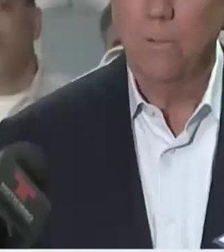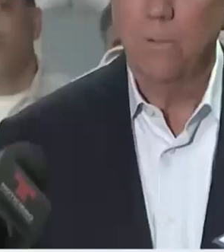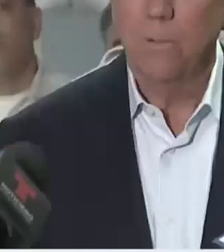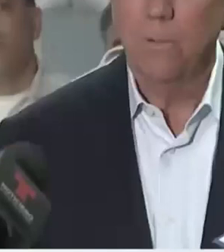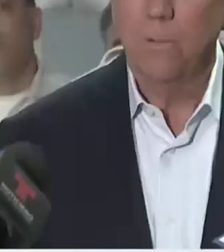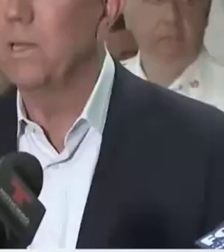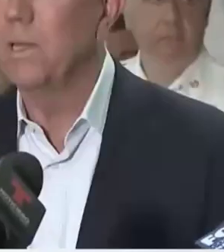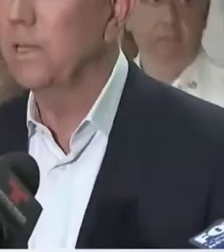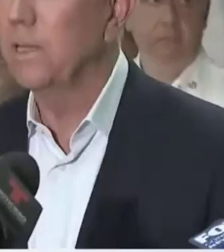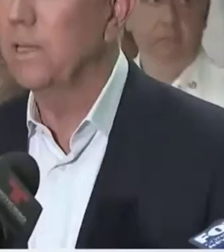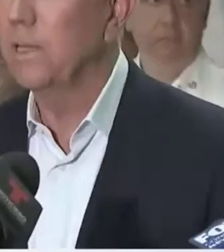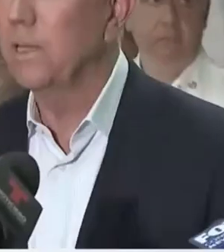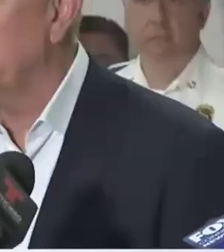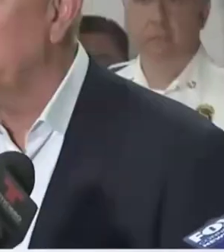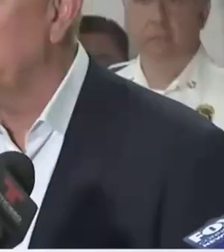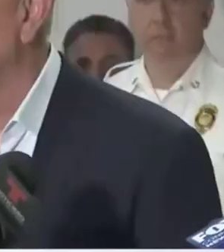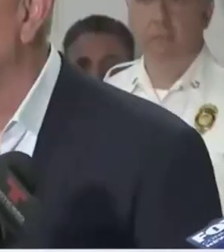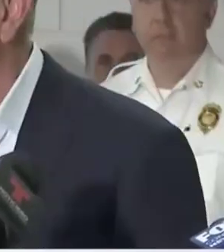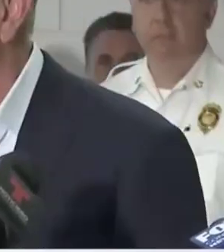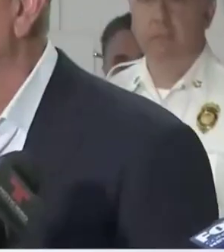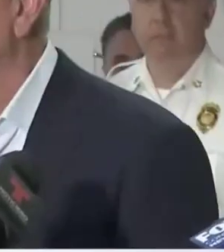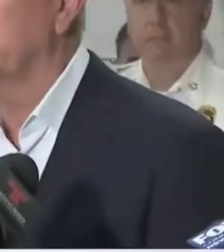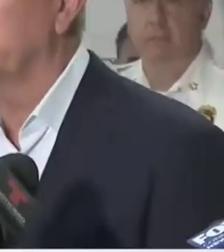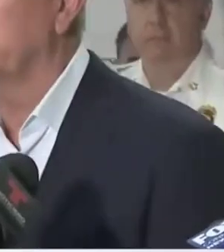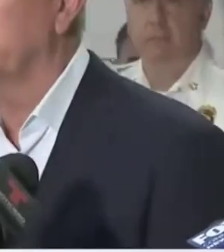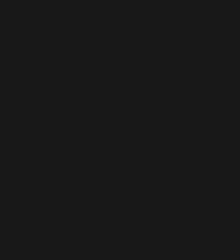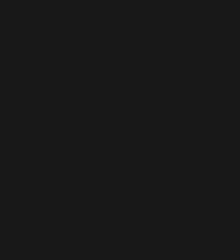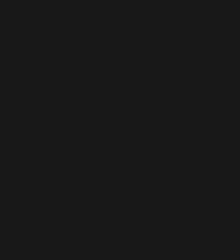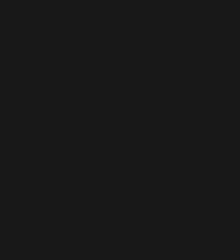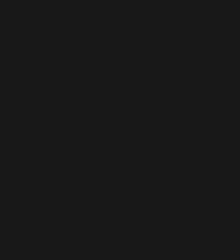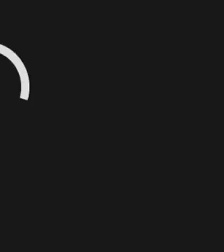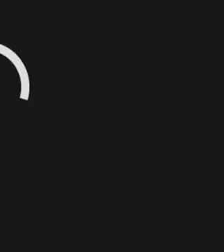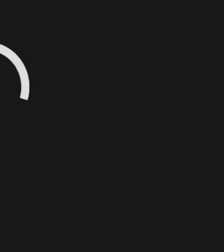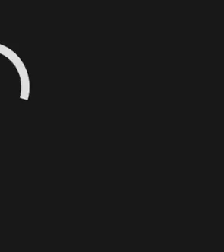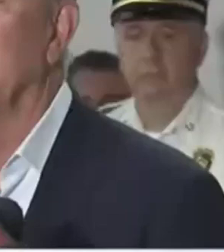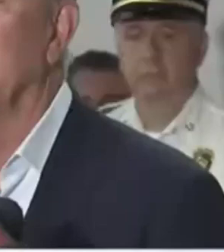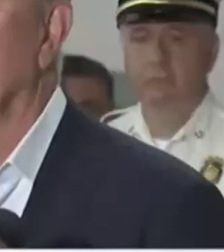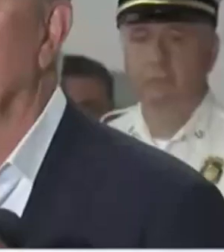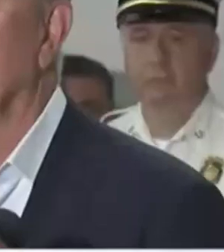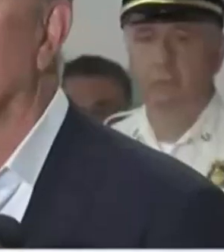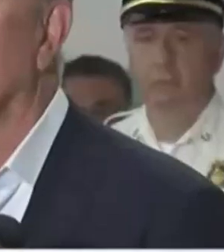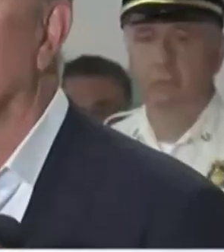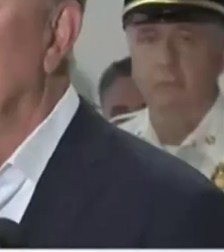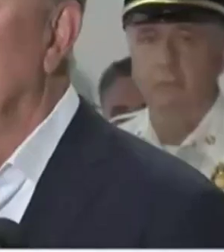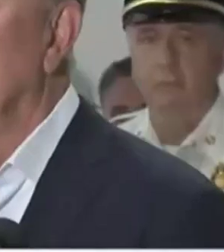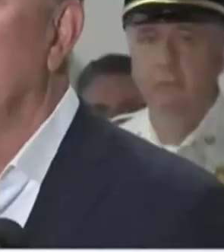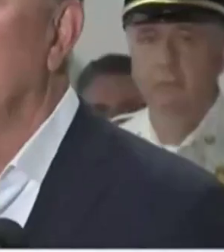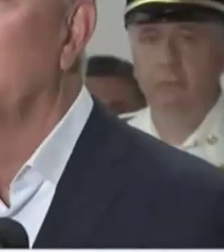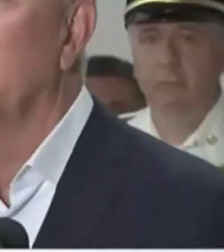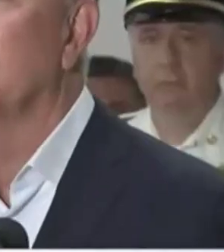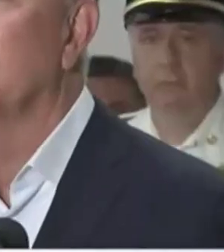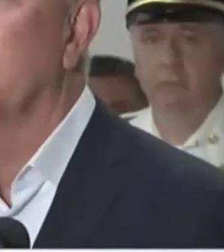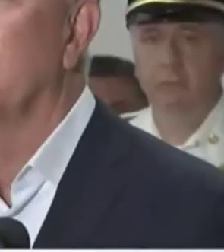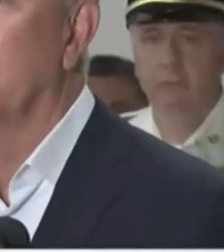All right, well, thank you, Mayor Rilling and everybody, and I'll just reiterate what Harry said. Just imagine, it was